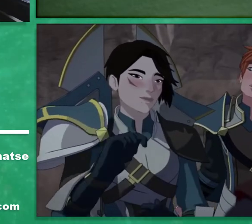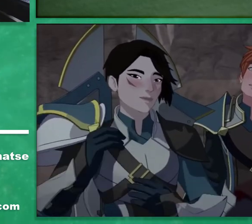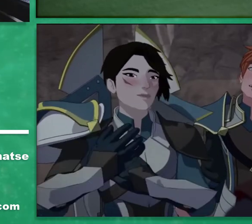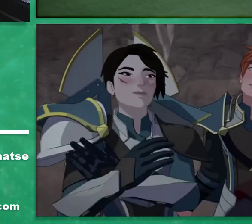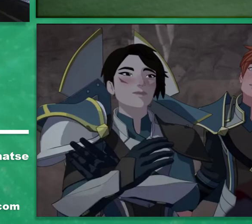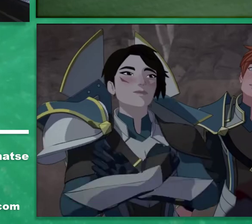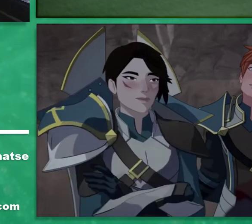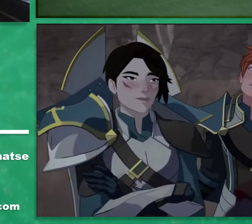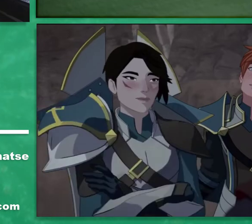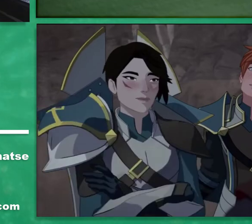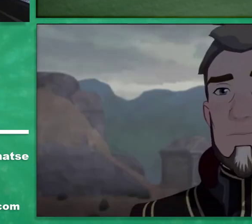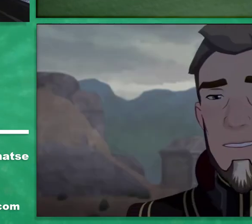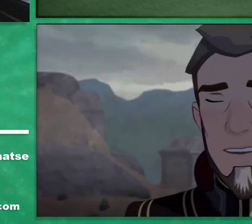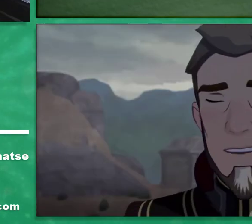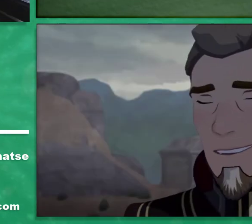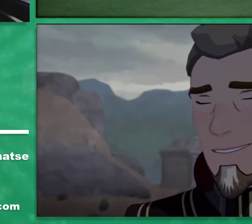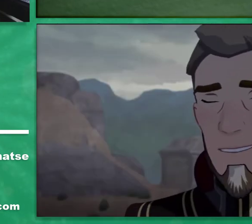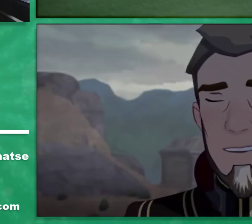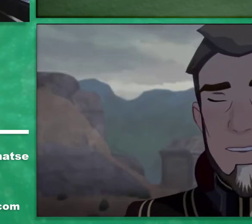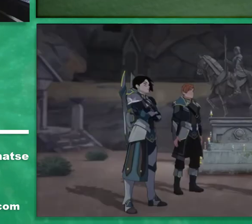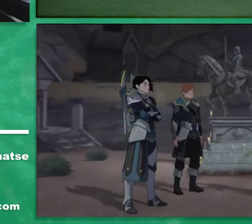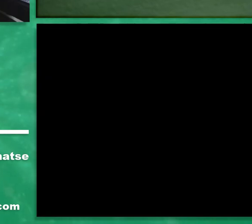took the last jelly tart.